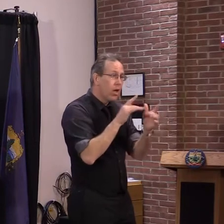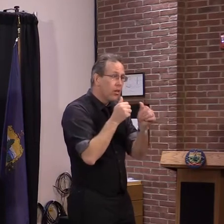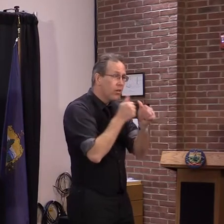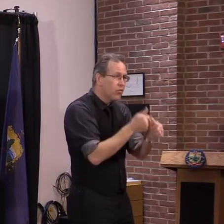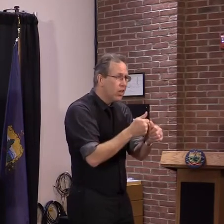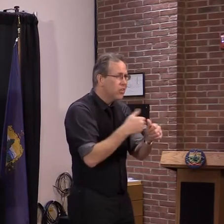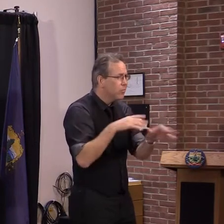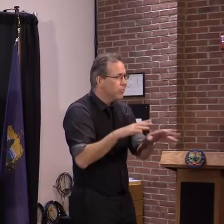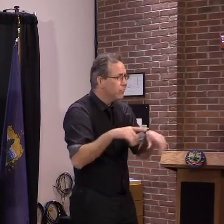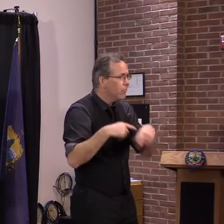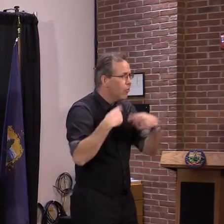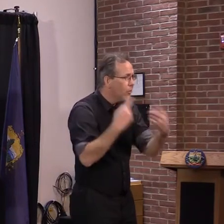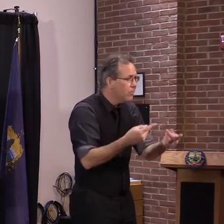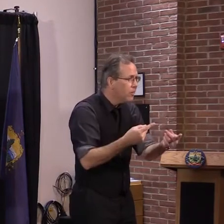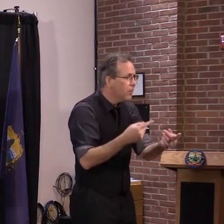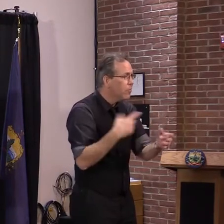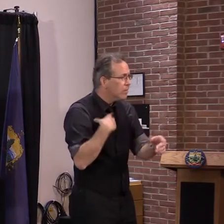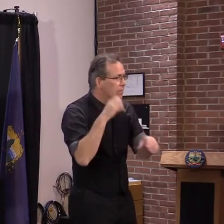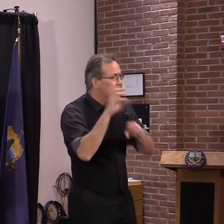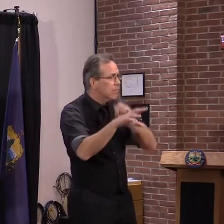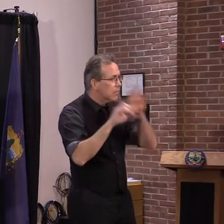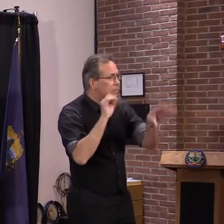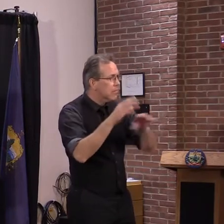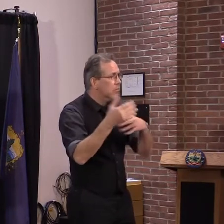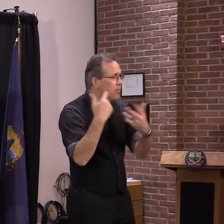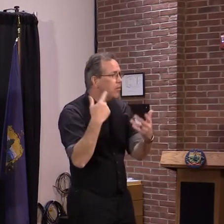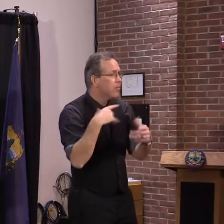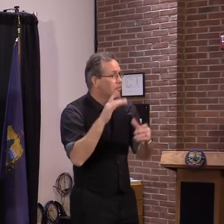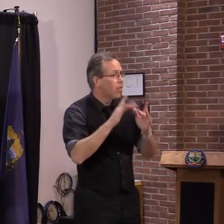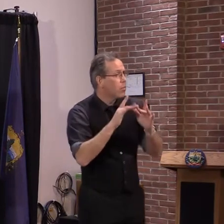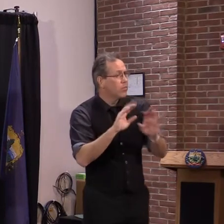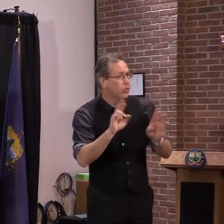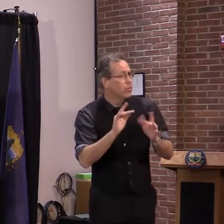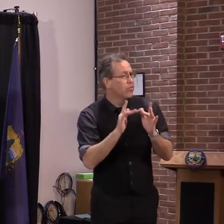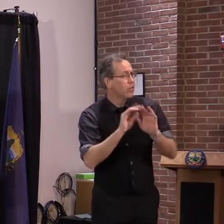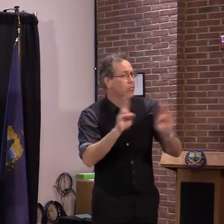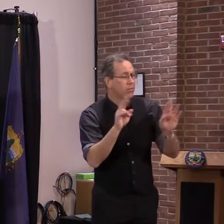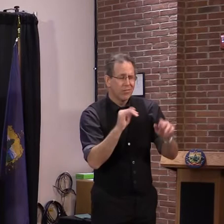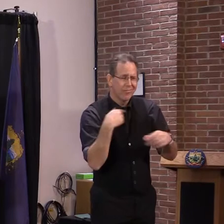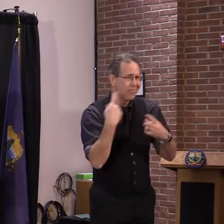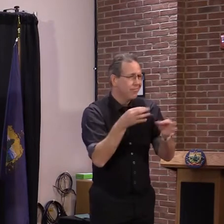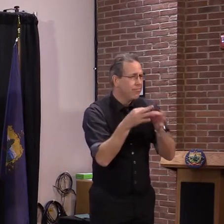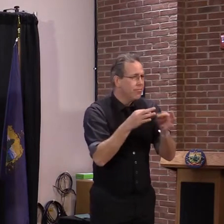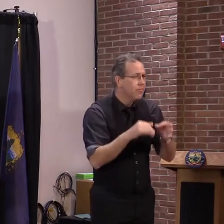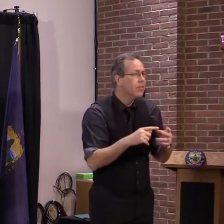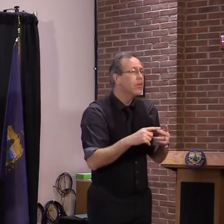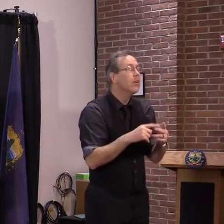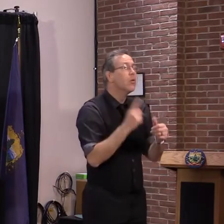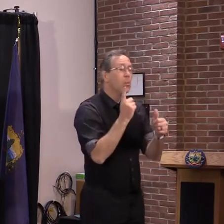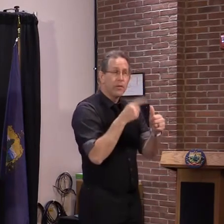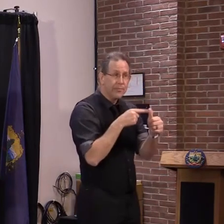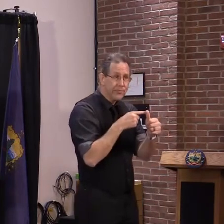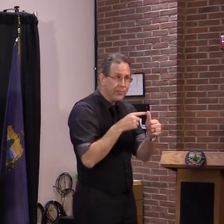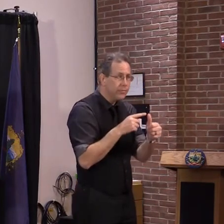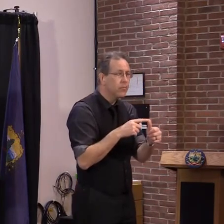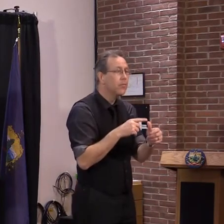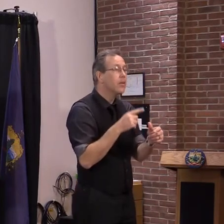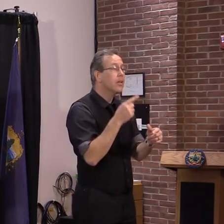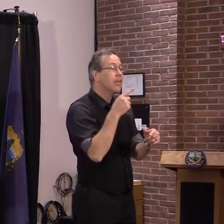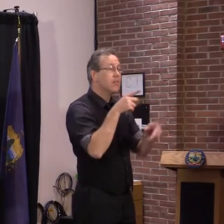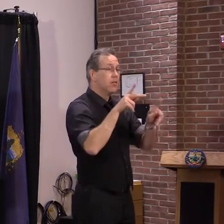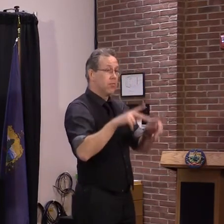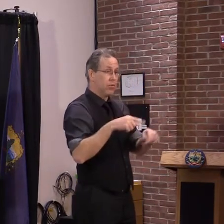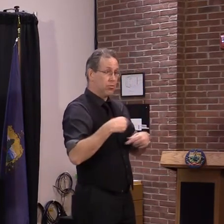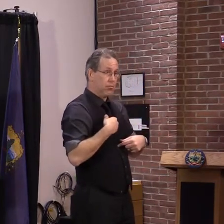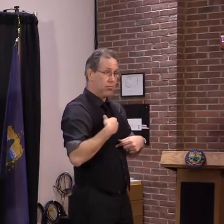now, and have had this on our website. So the principle being, when you test positive, you